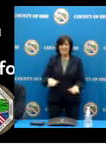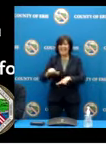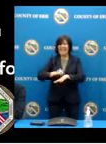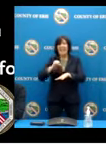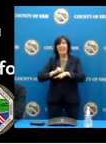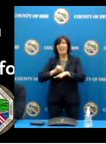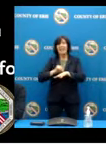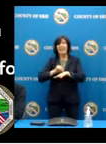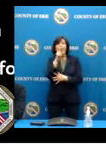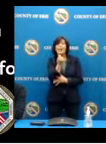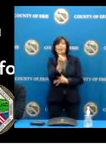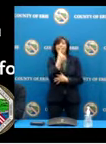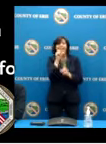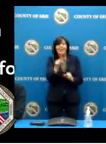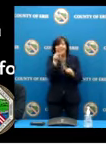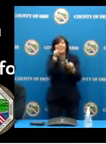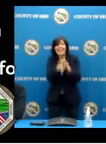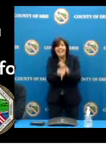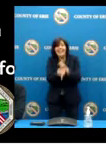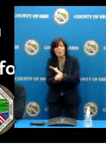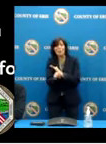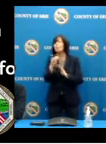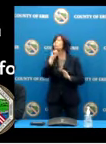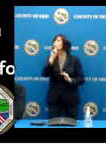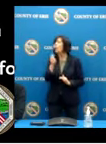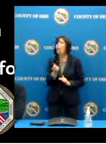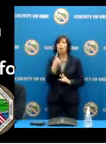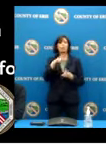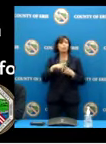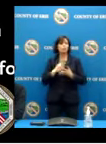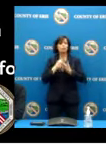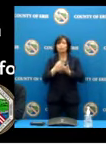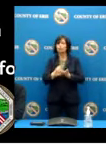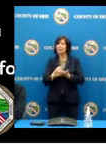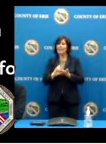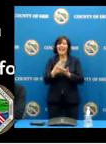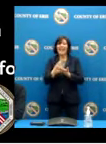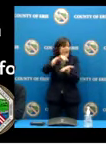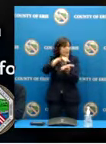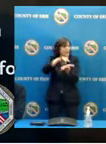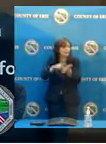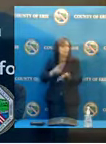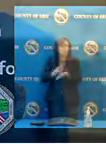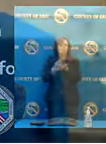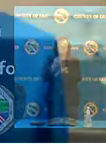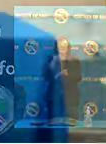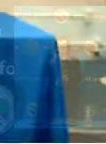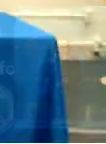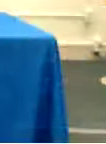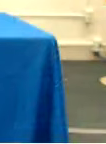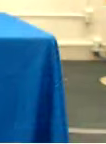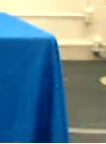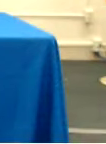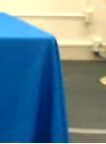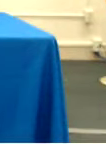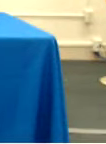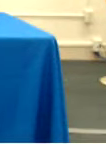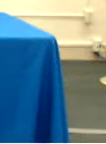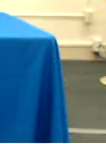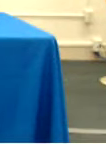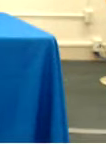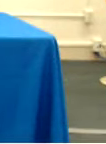can kill. So please do not take chloroquine to treat, or any medicine to treat COVID-19. It will only hurt you.